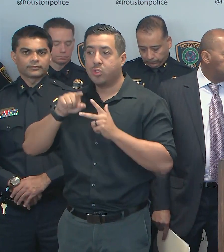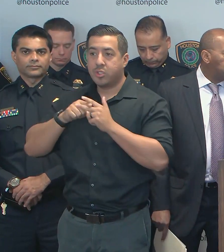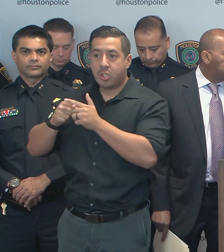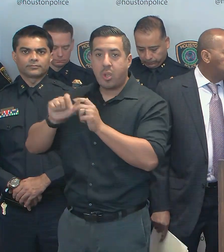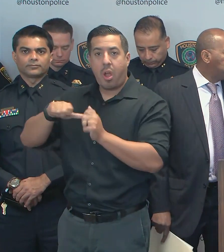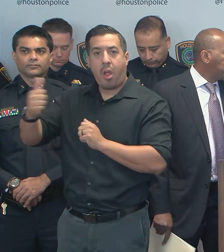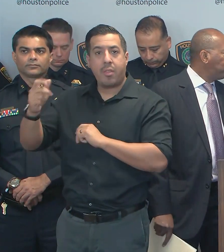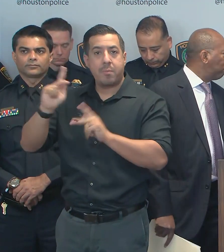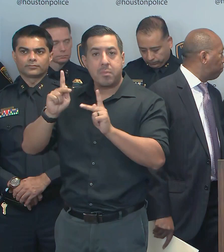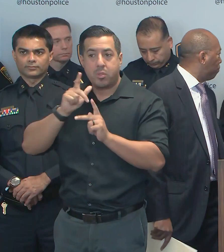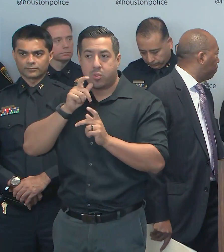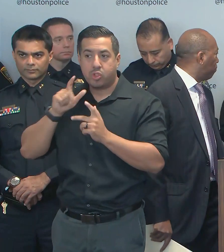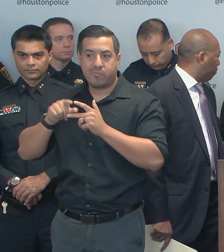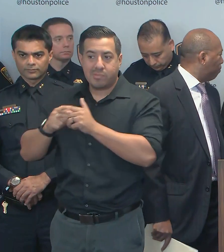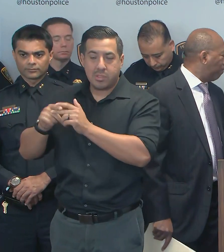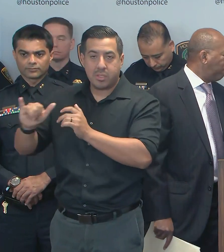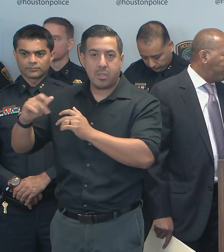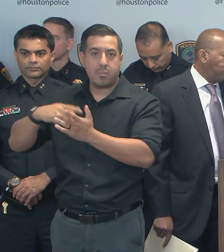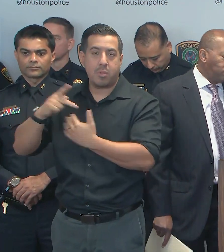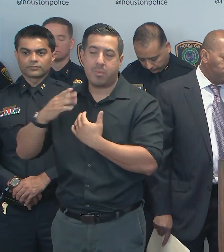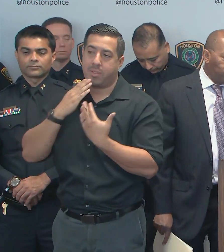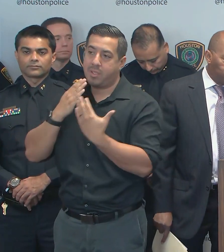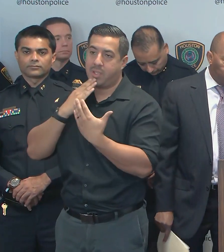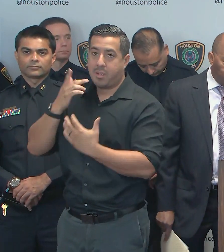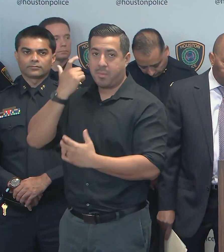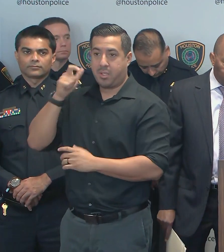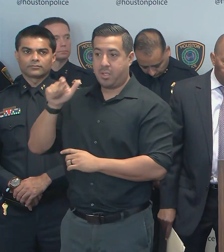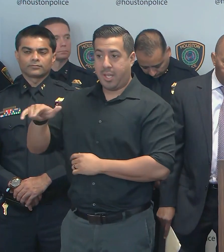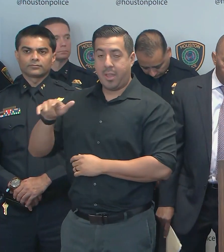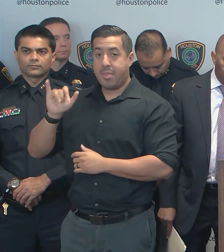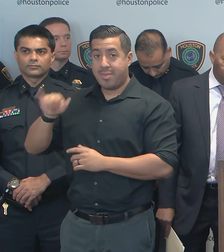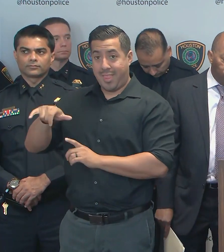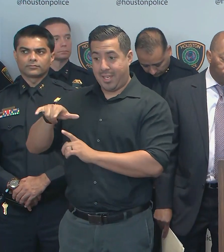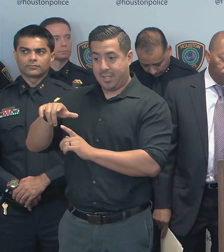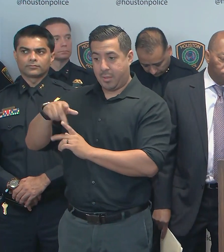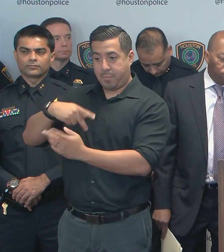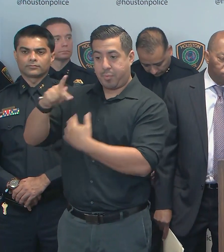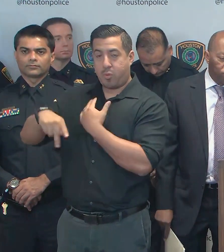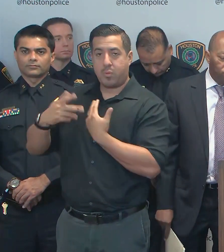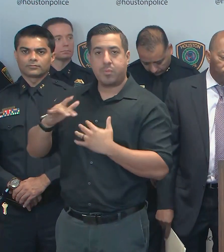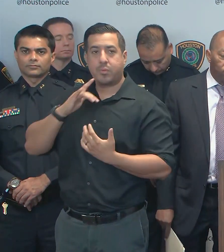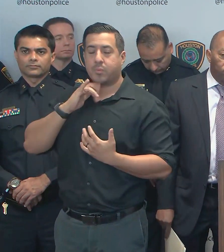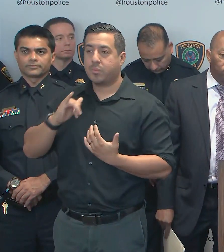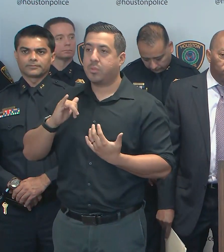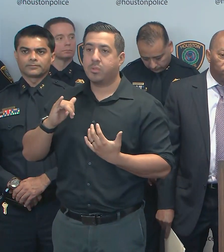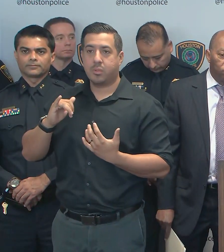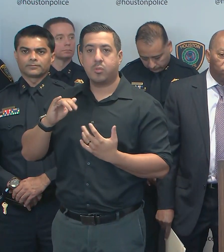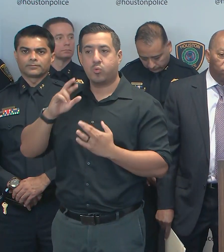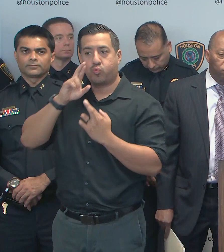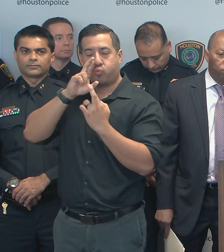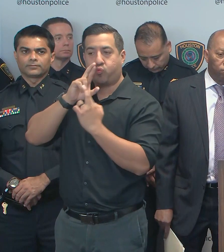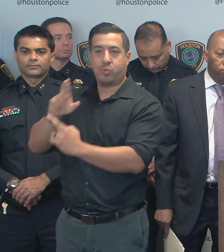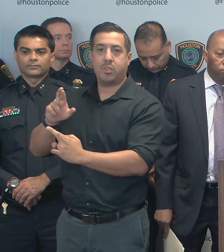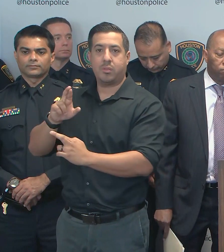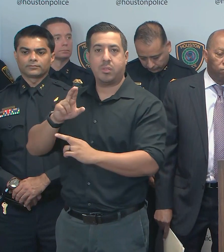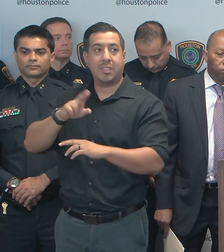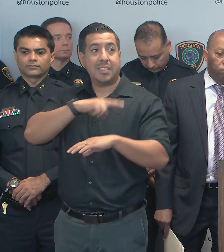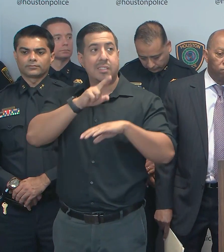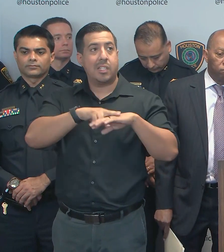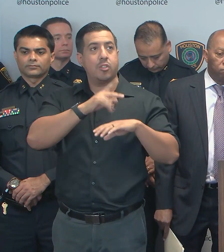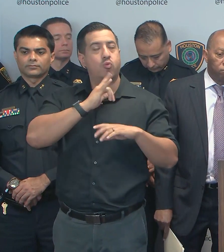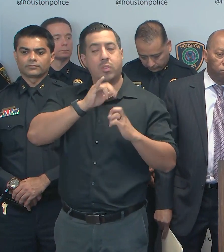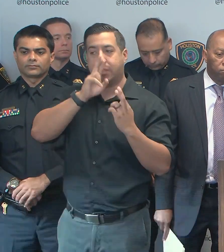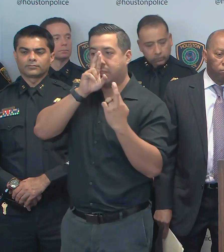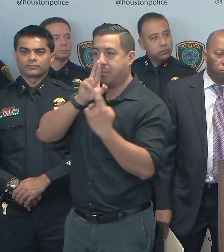other individuals, and I just want to say thank you. That is a nation, a program that is respected to the nation, throughout the